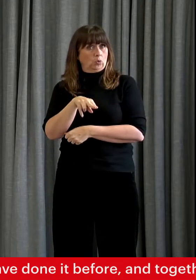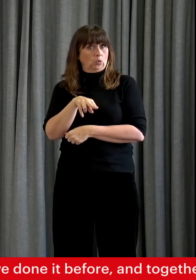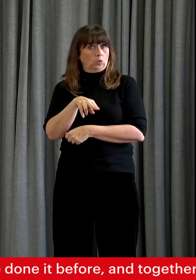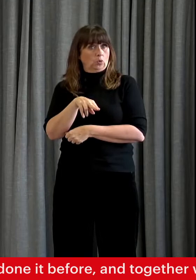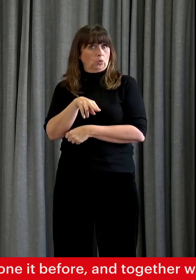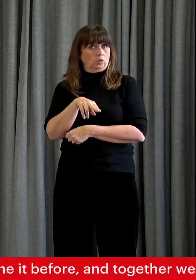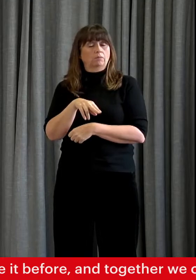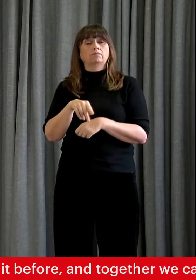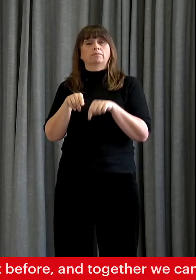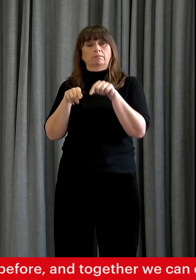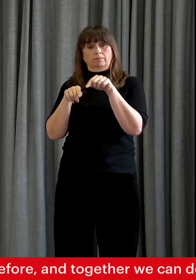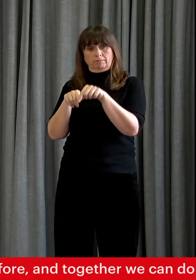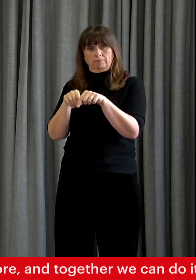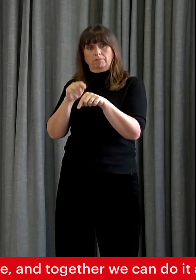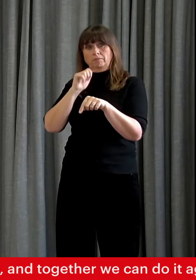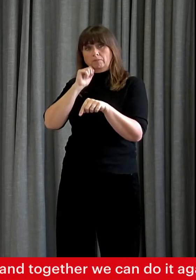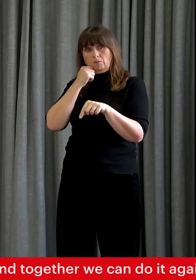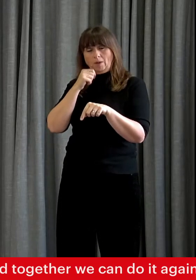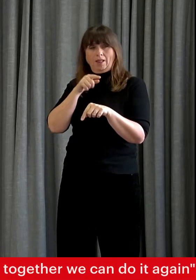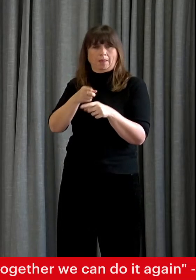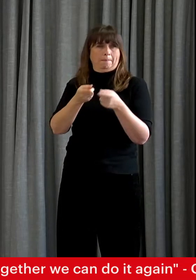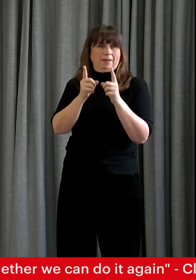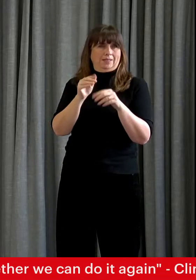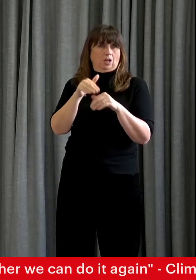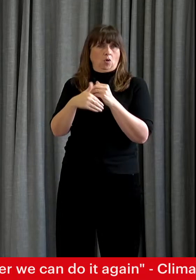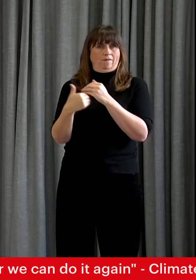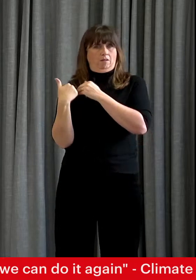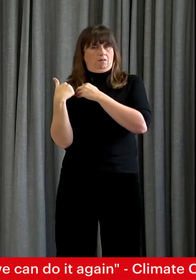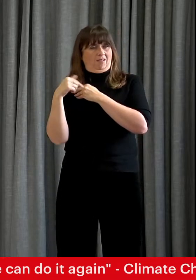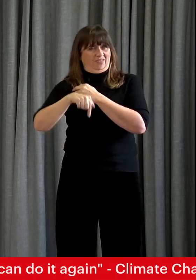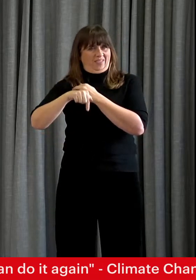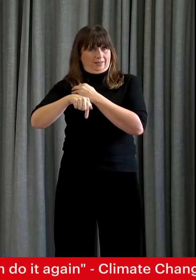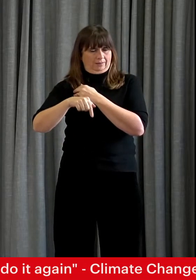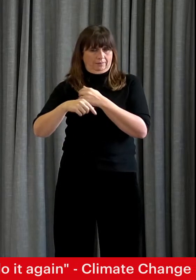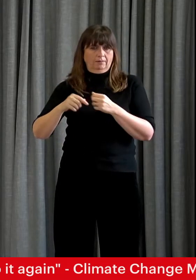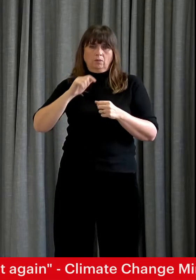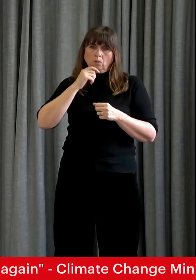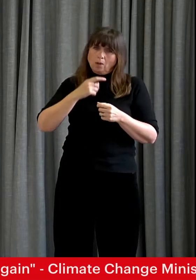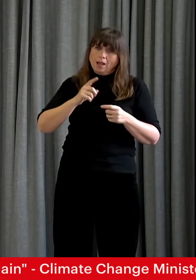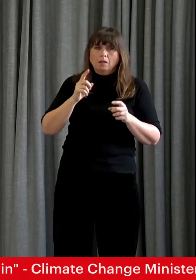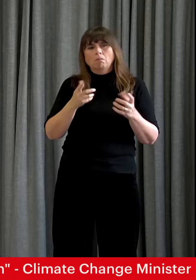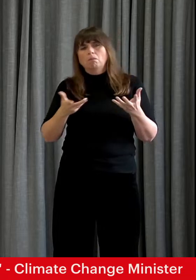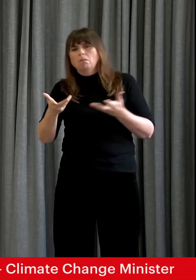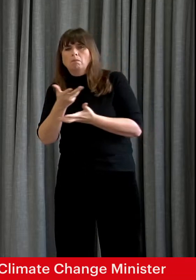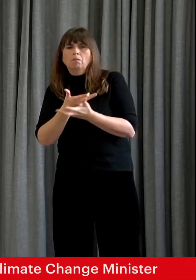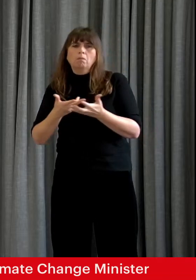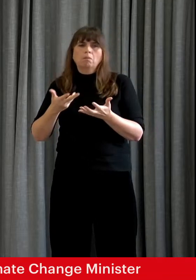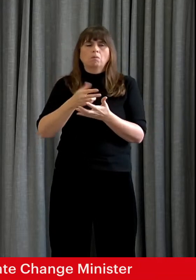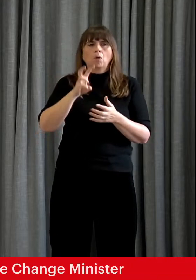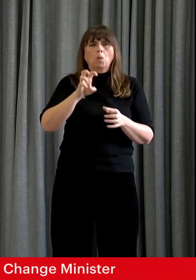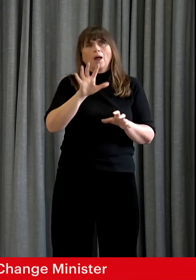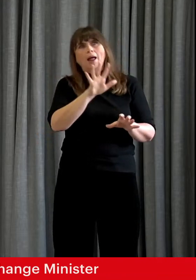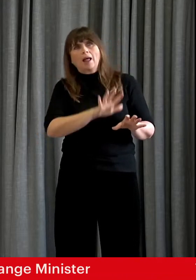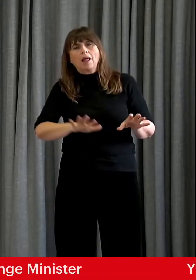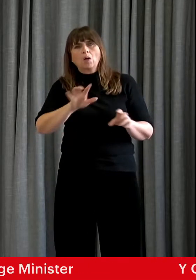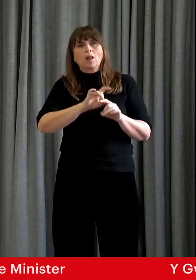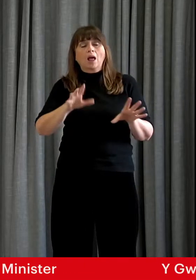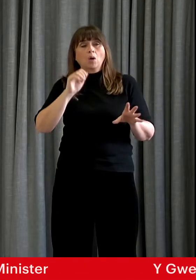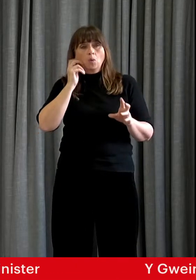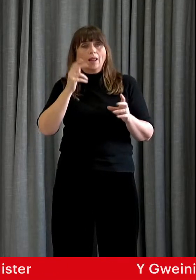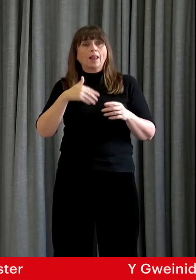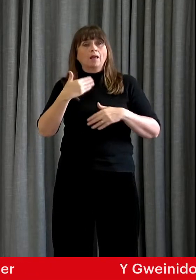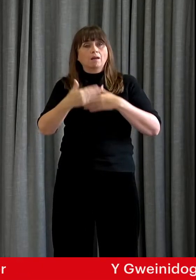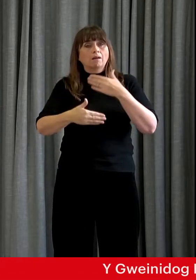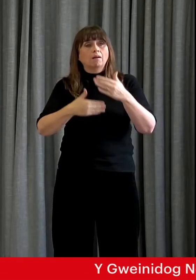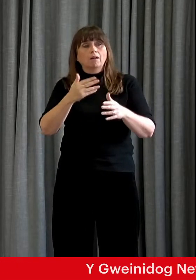who's the Minister with primary responsibility for the policy, to discuss the rollout across Wales. And obviously we'll be keeping it under review as it